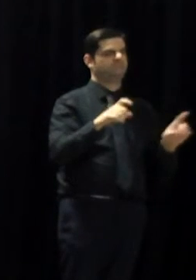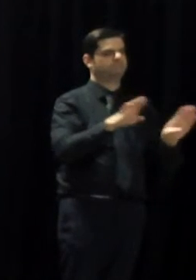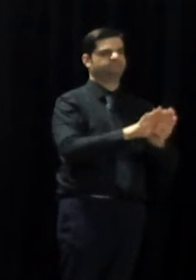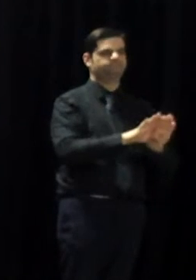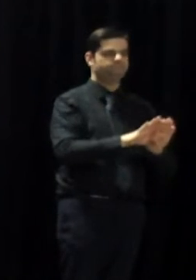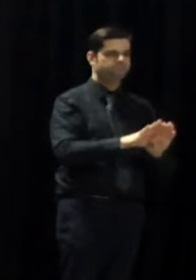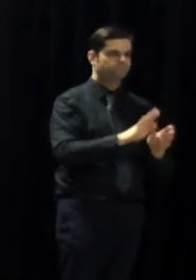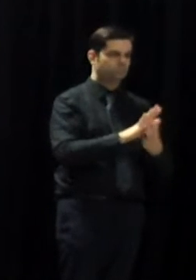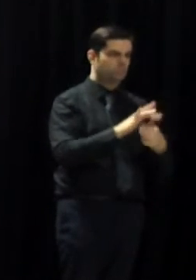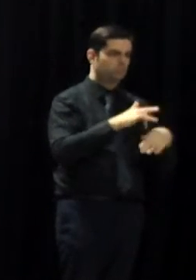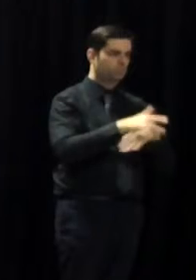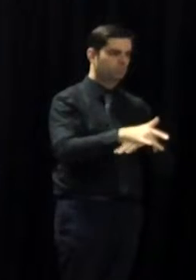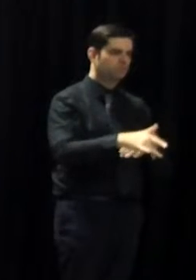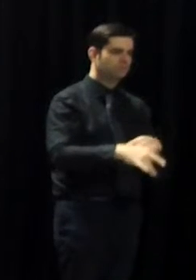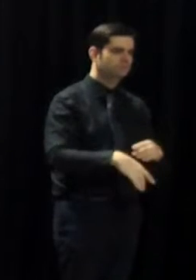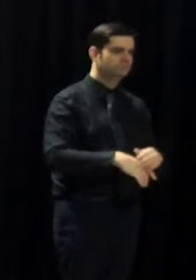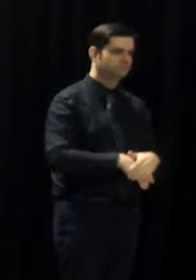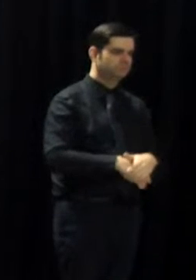Christmas.